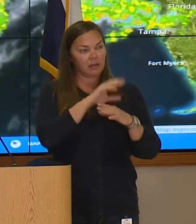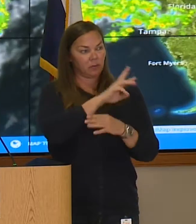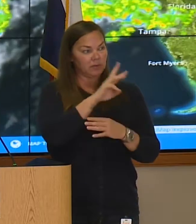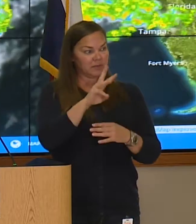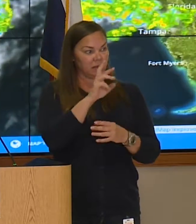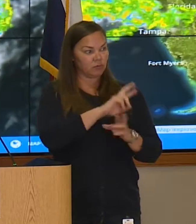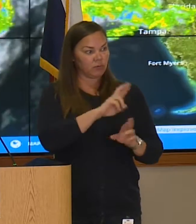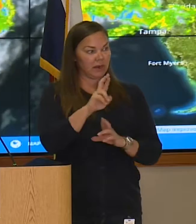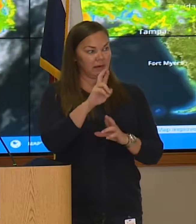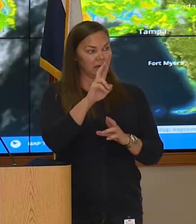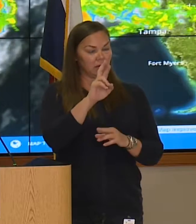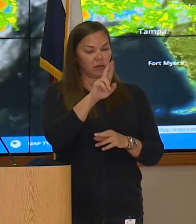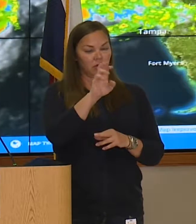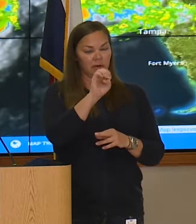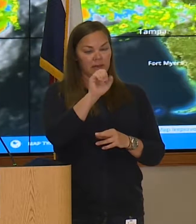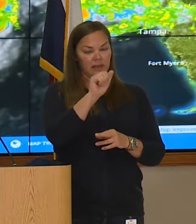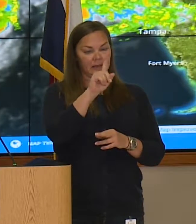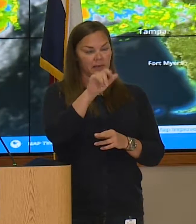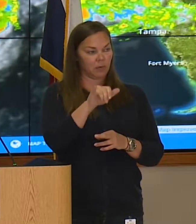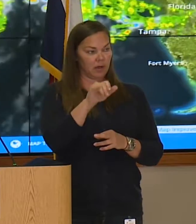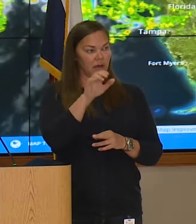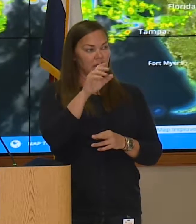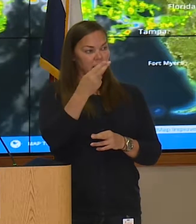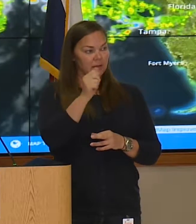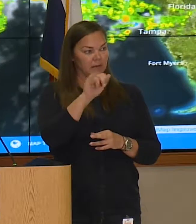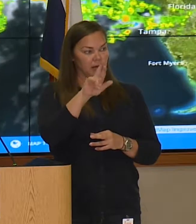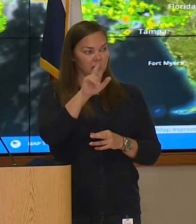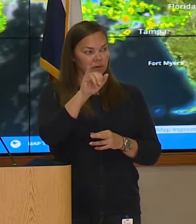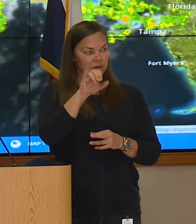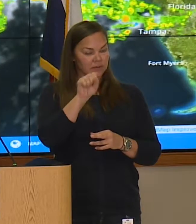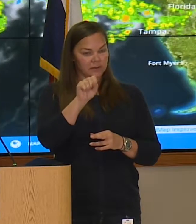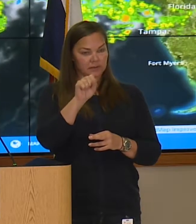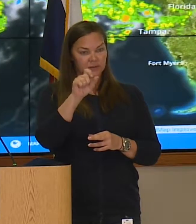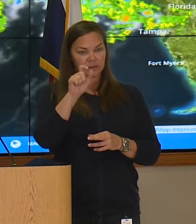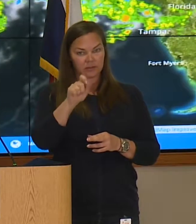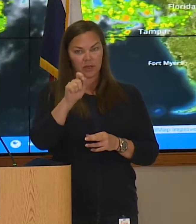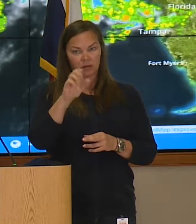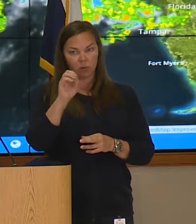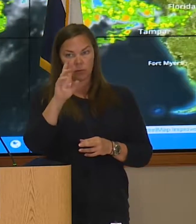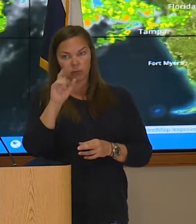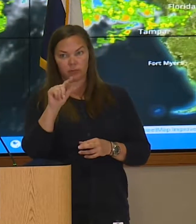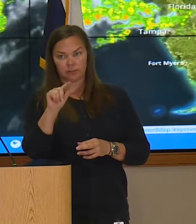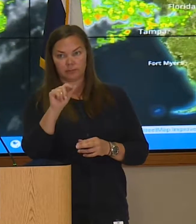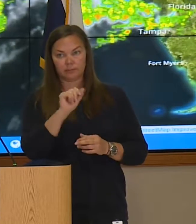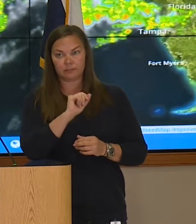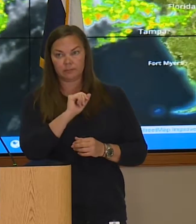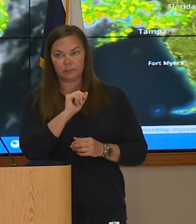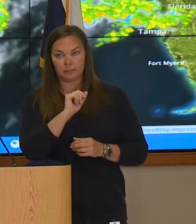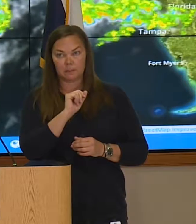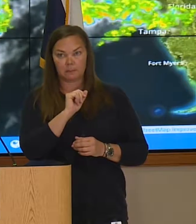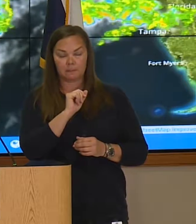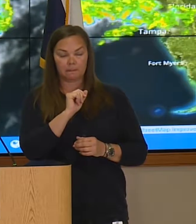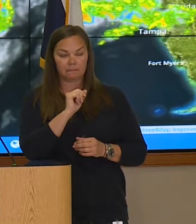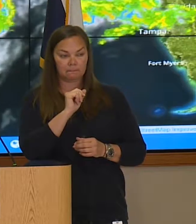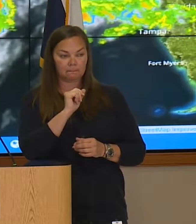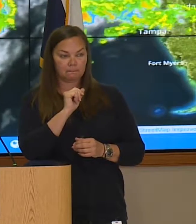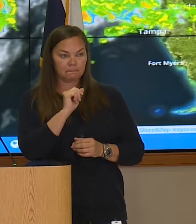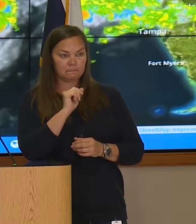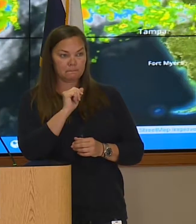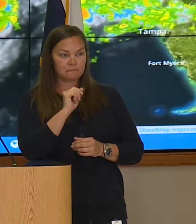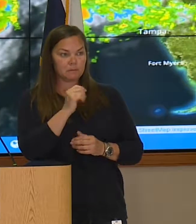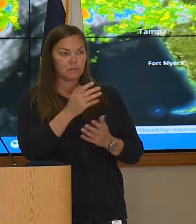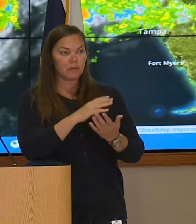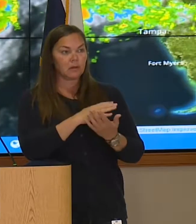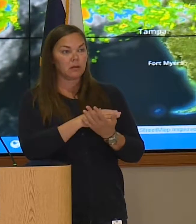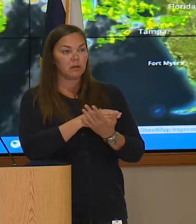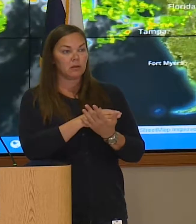readyharris.org, readyharris.org.